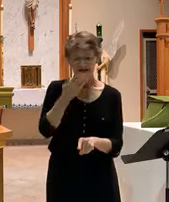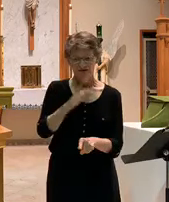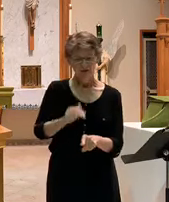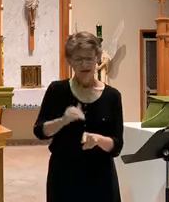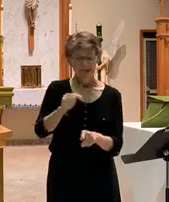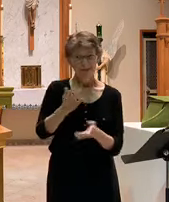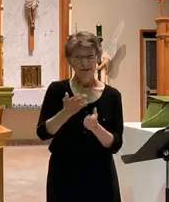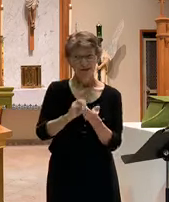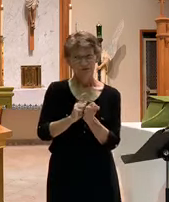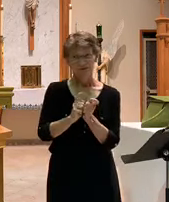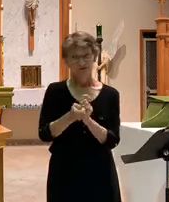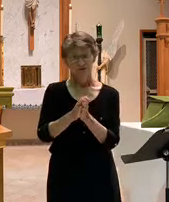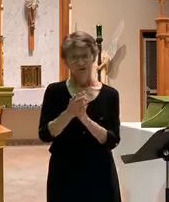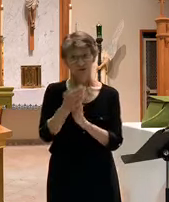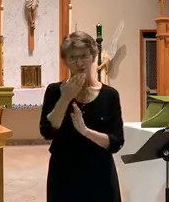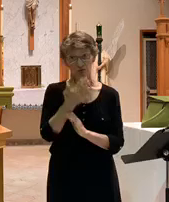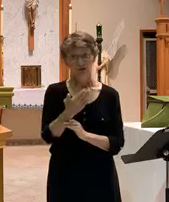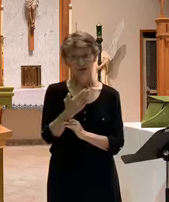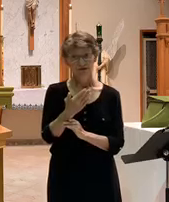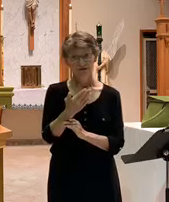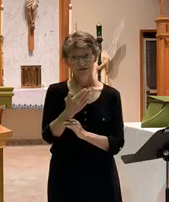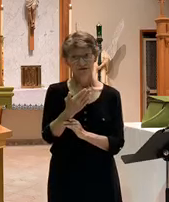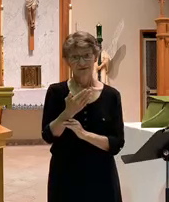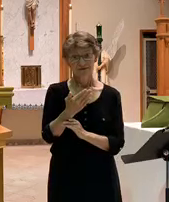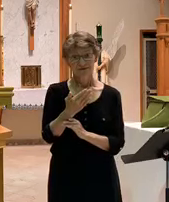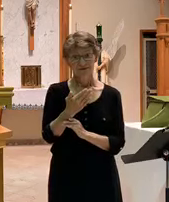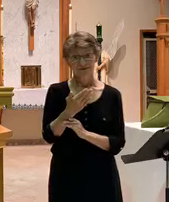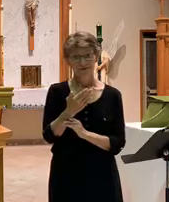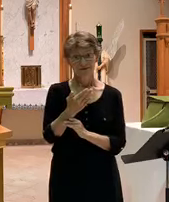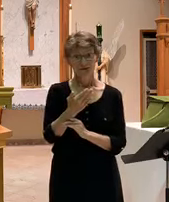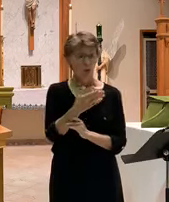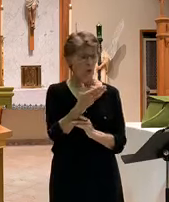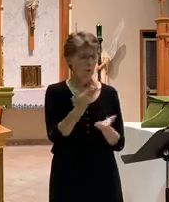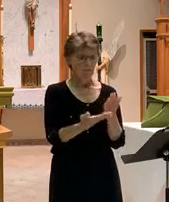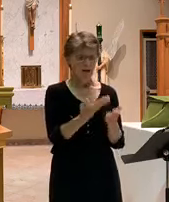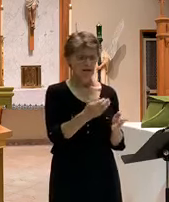Or, of course, we know vice versa, right? The wheat could turn out to be a weed.